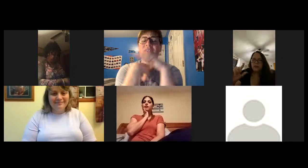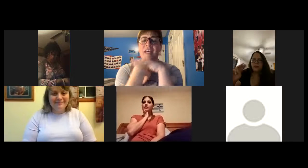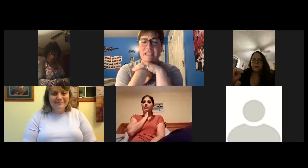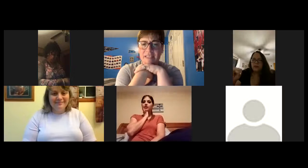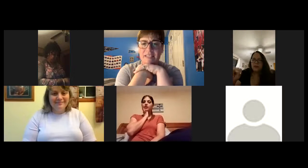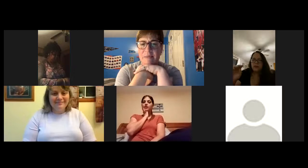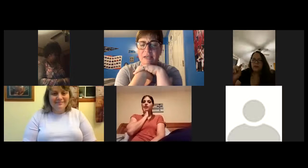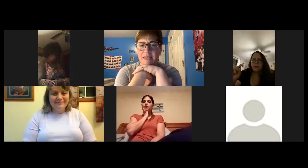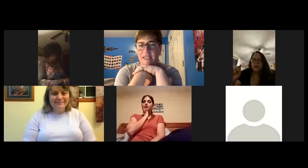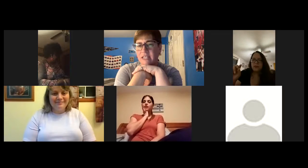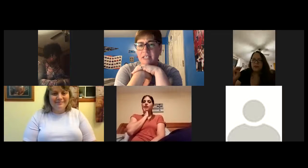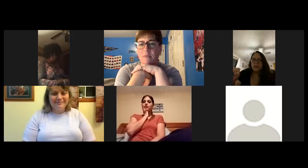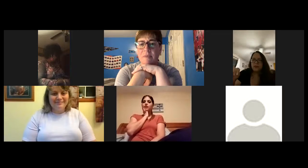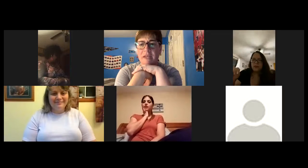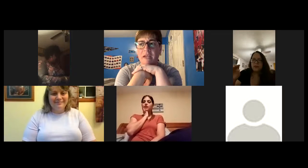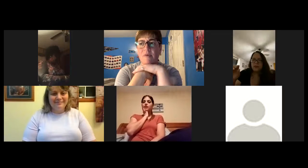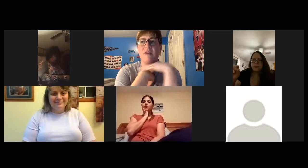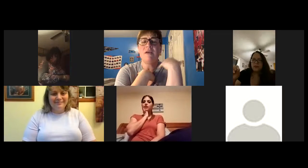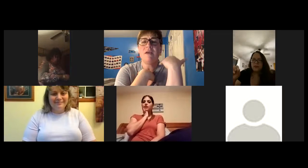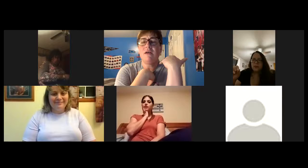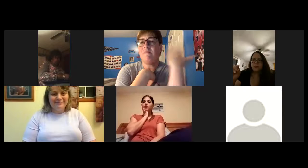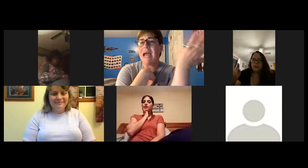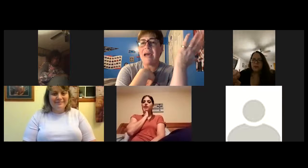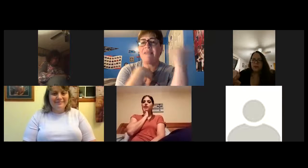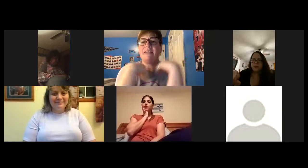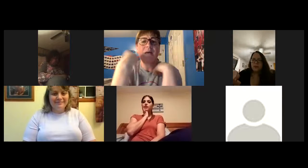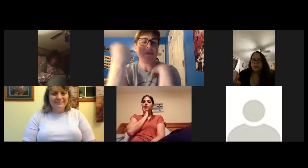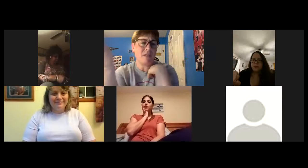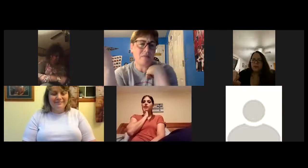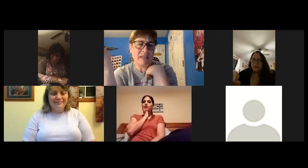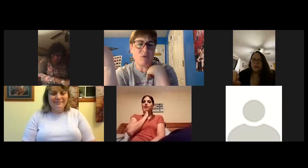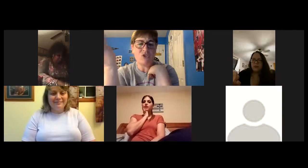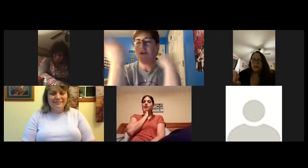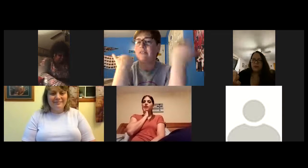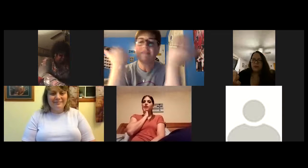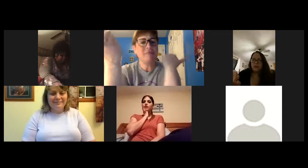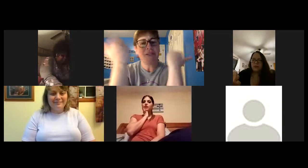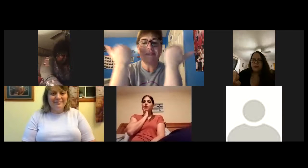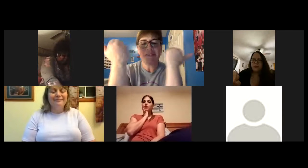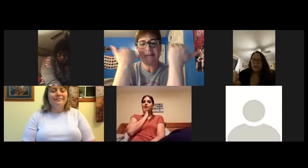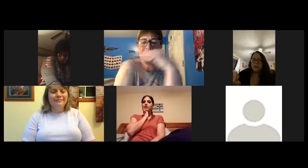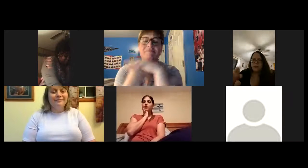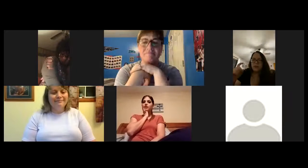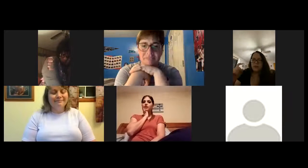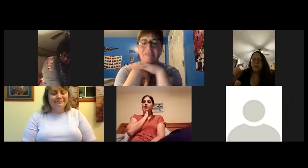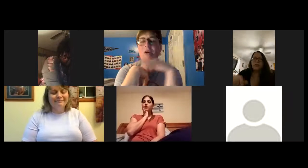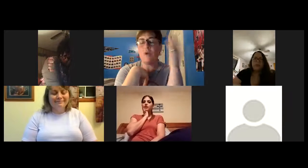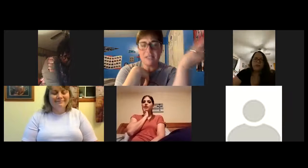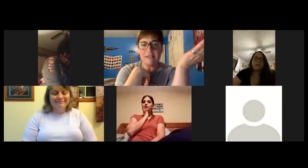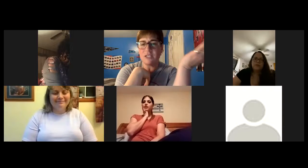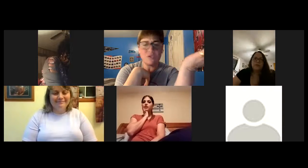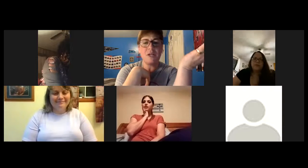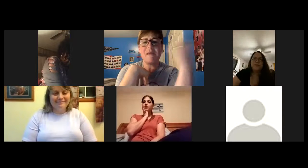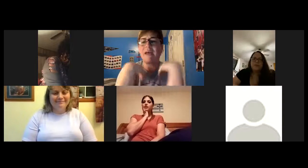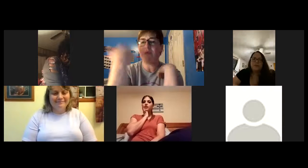So I think it's the same kind of thing. It's like someone picking up on math and not picking up on language arts. You know, it's the same. I've got one